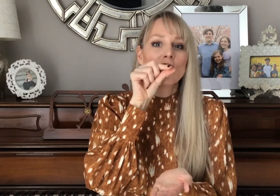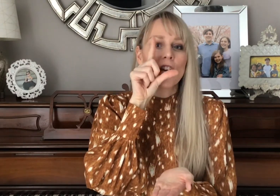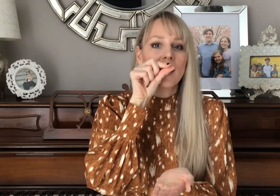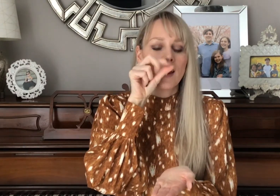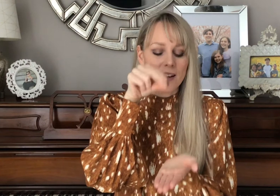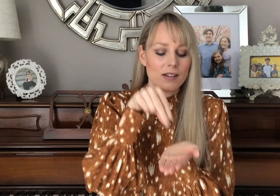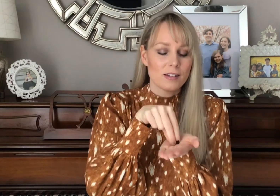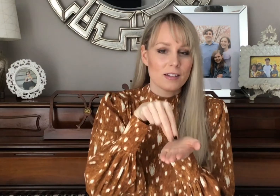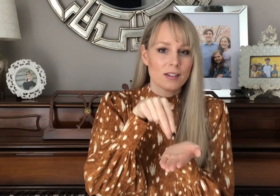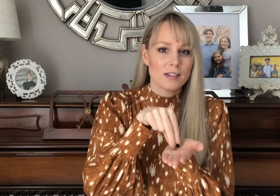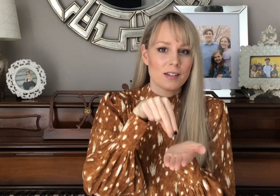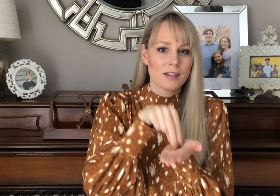Chicken.